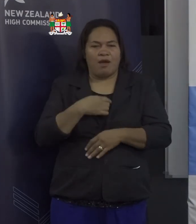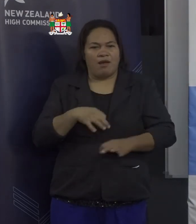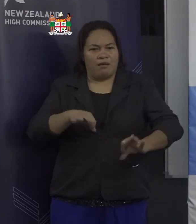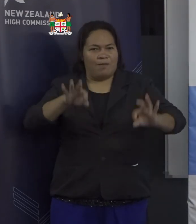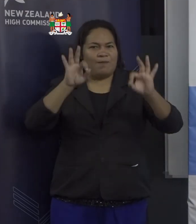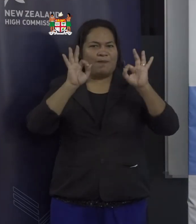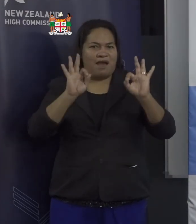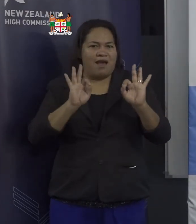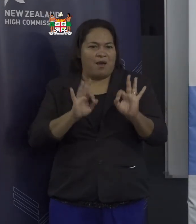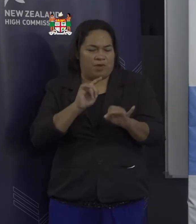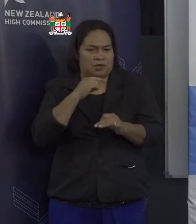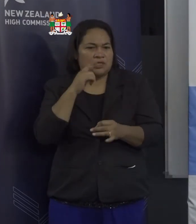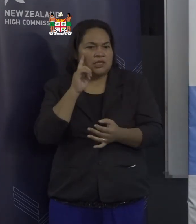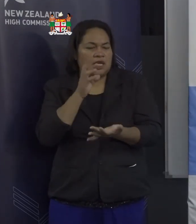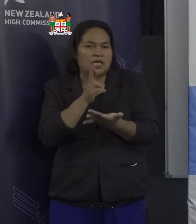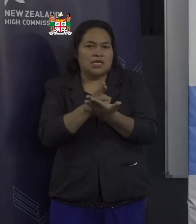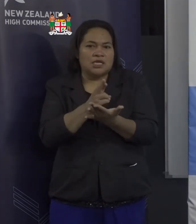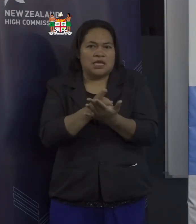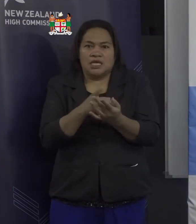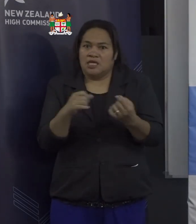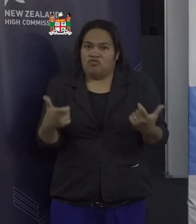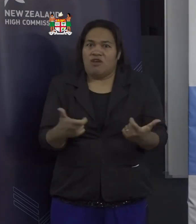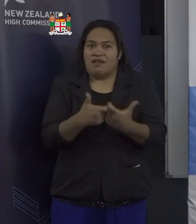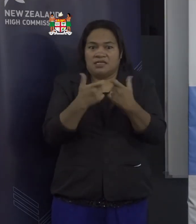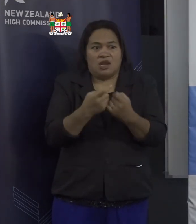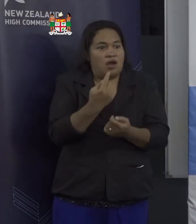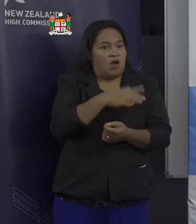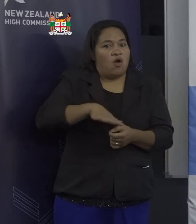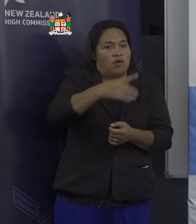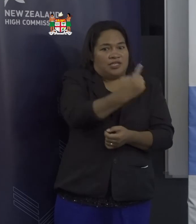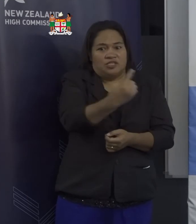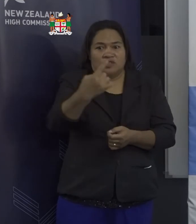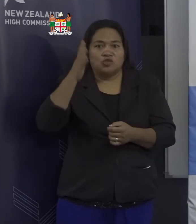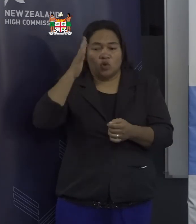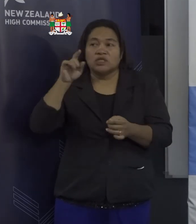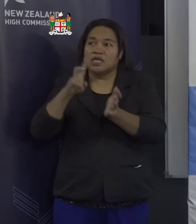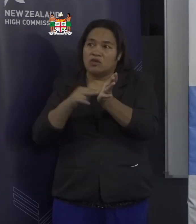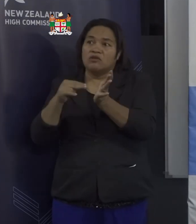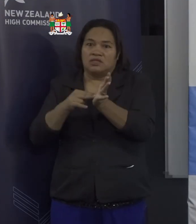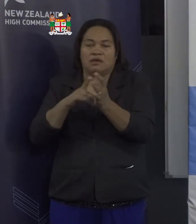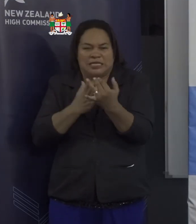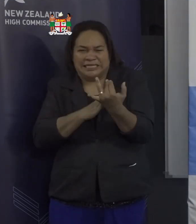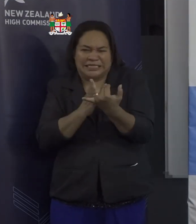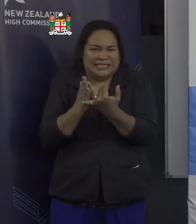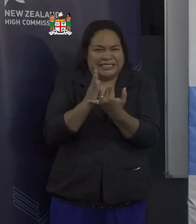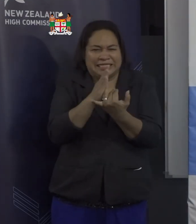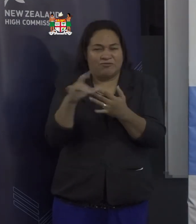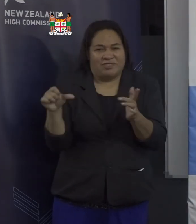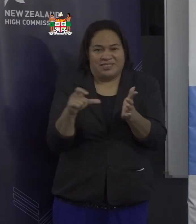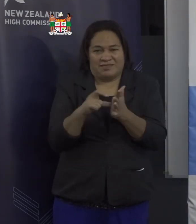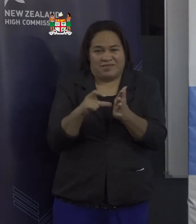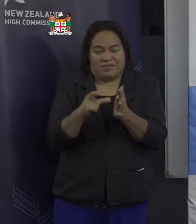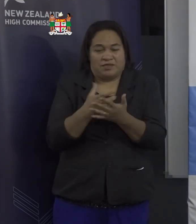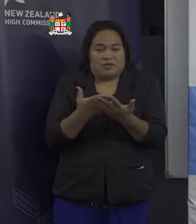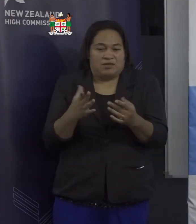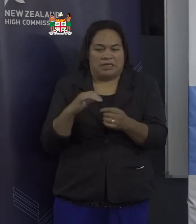remarkable given the real challenges and constraints that every school in Fiji and every school in New Zealand has been navigating over that period in terms of dealing with